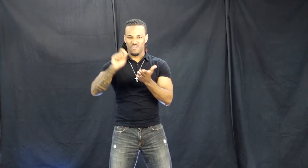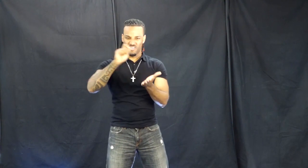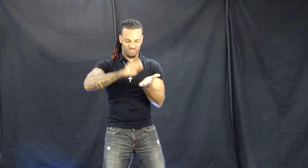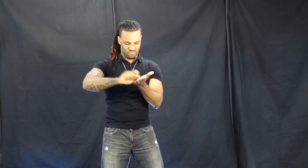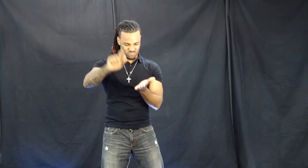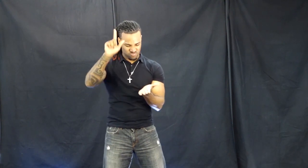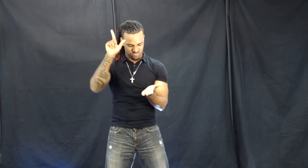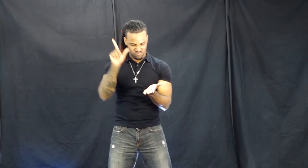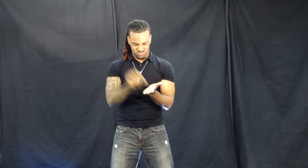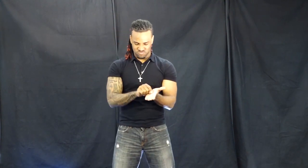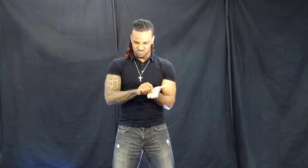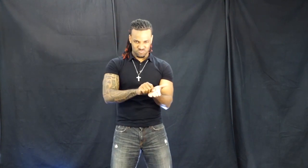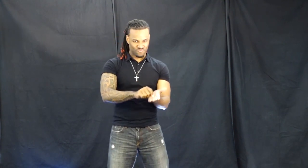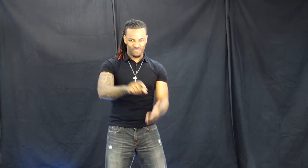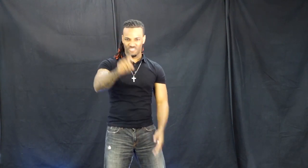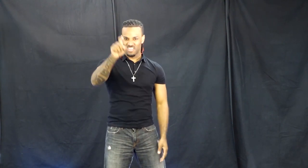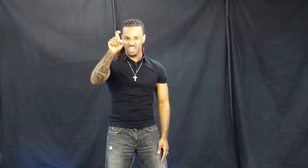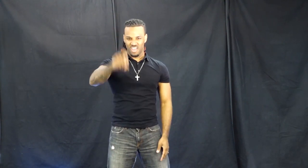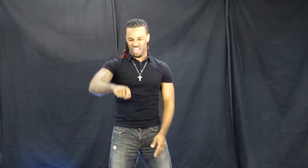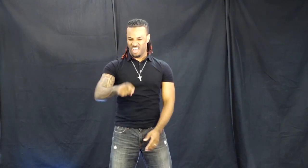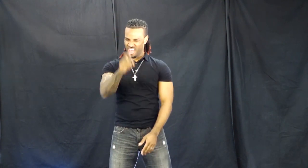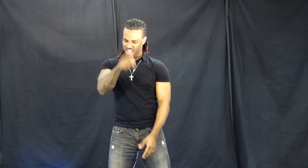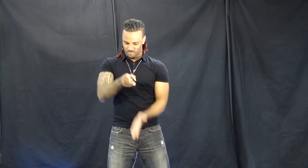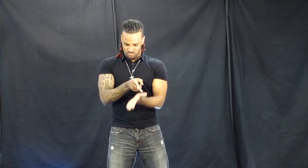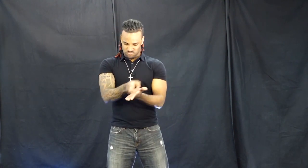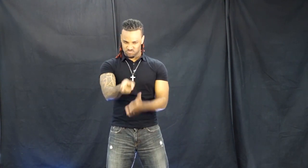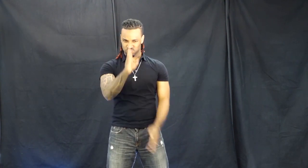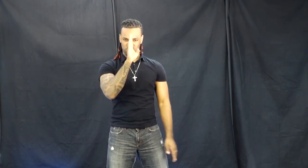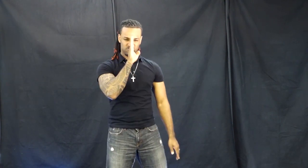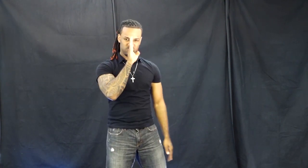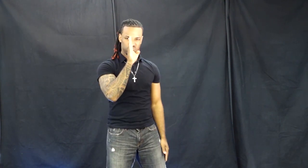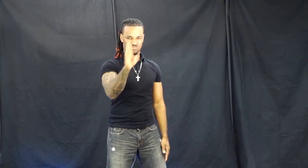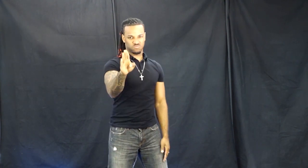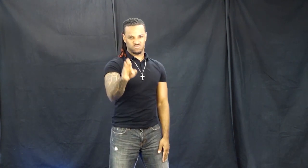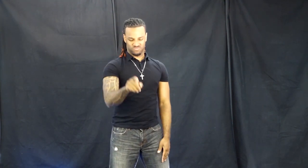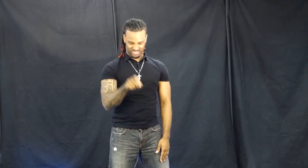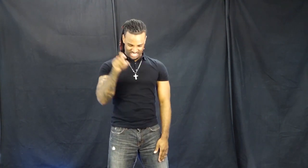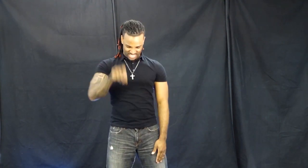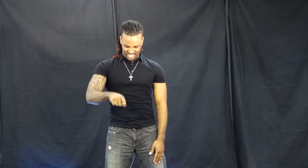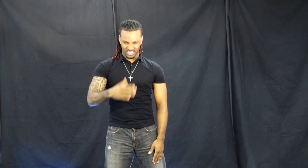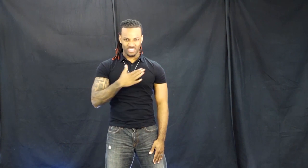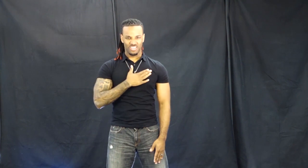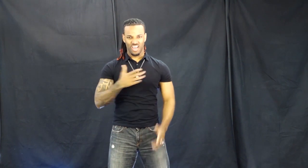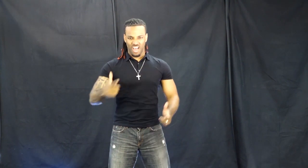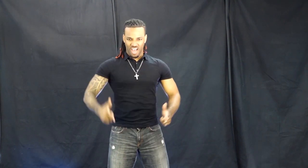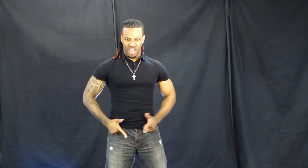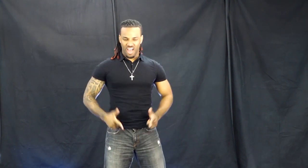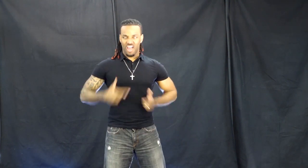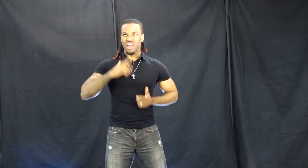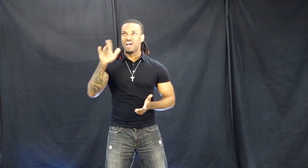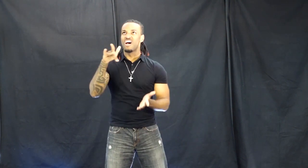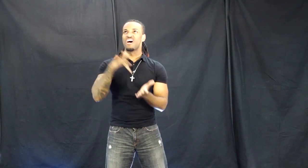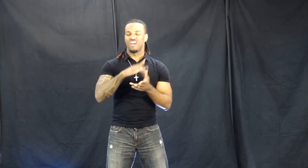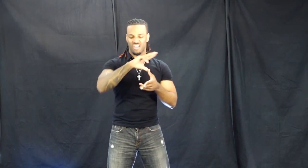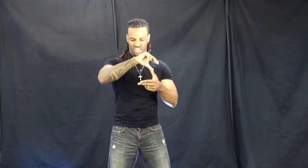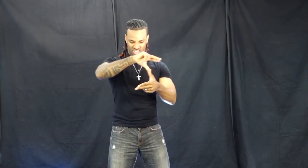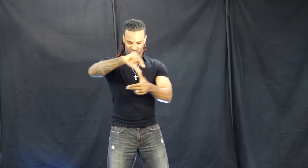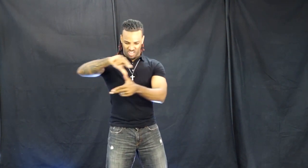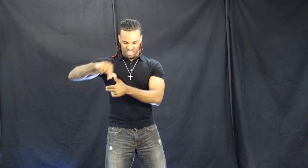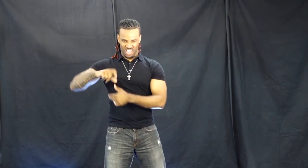write my way out. Overwhelm them with honesty. This is the eye of the hurricane. This is the only